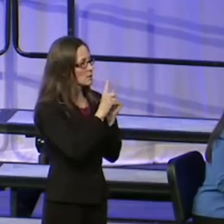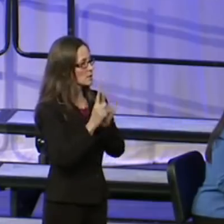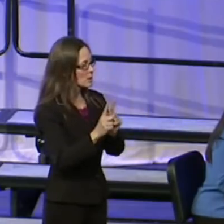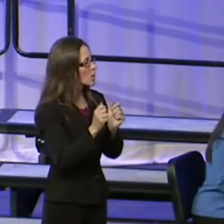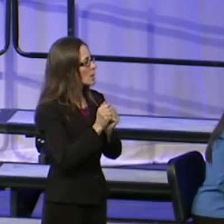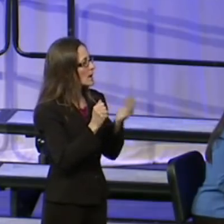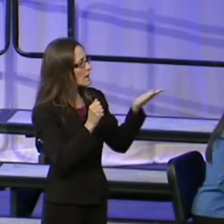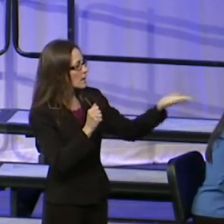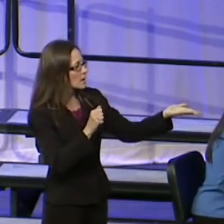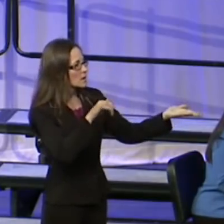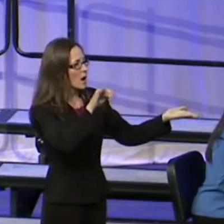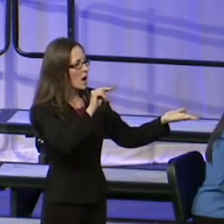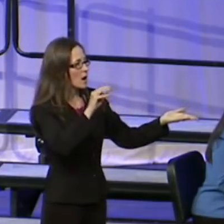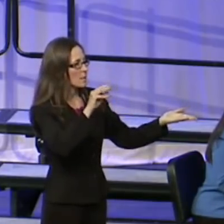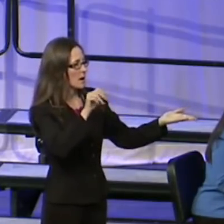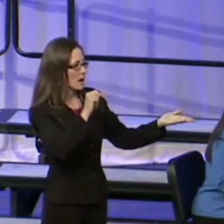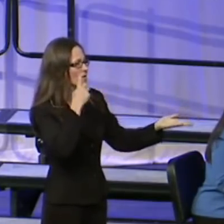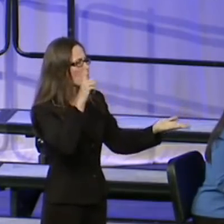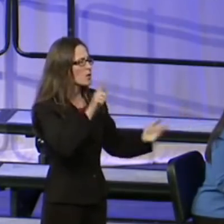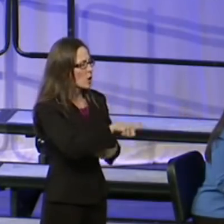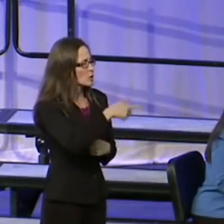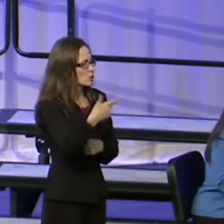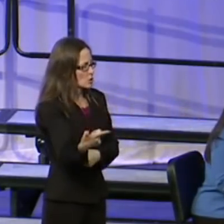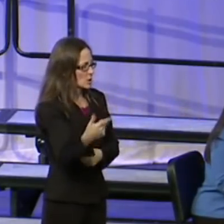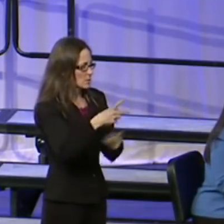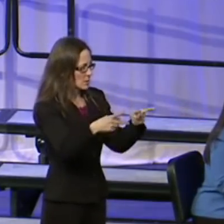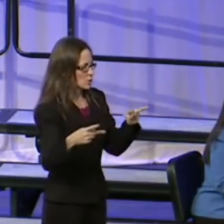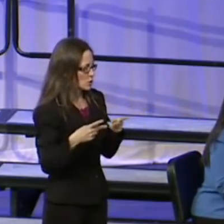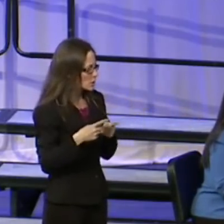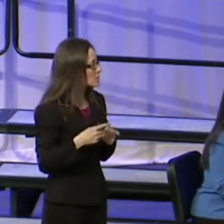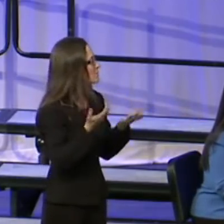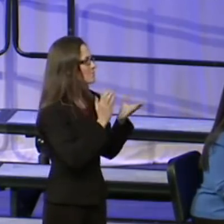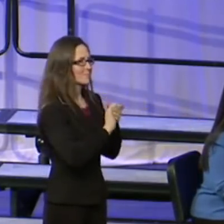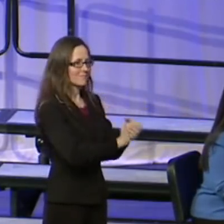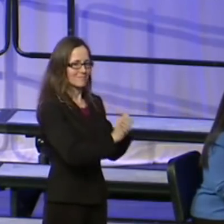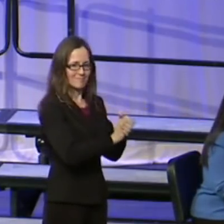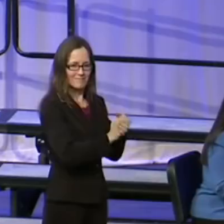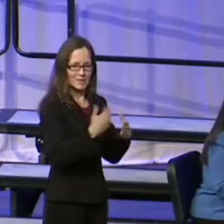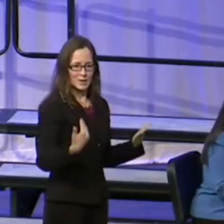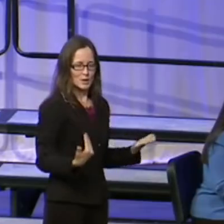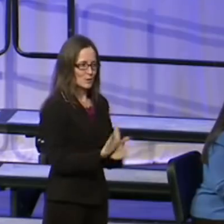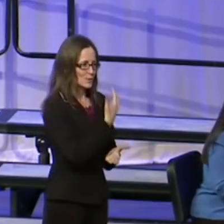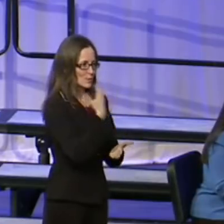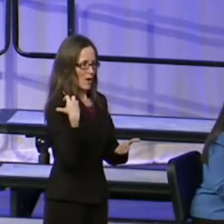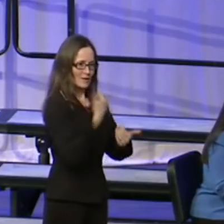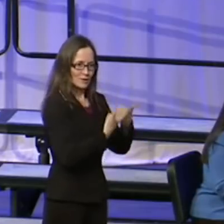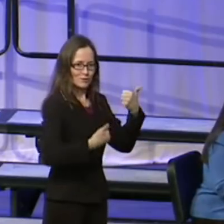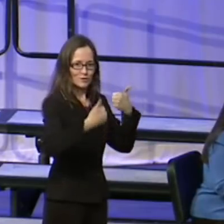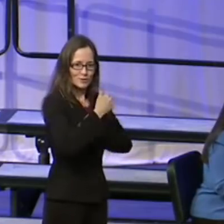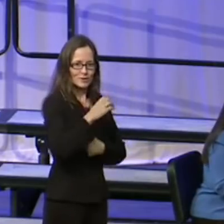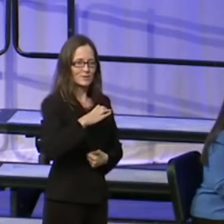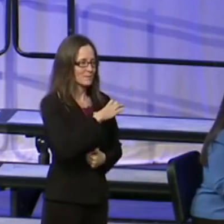as the alternate. Congratulations to all of our new officers and committee representatives.